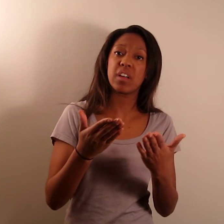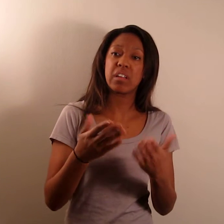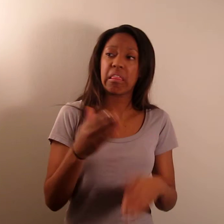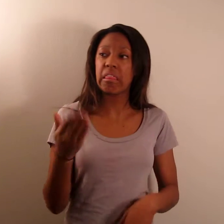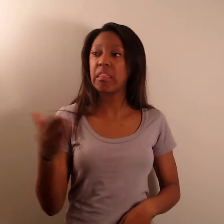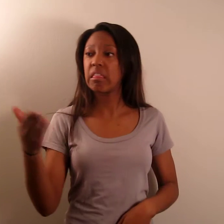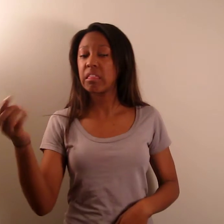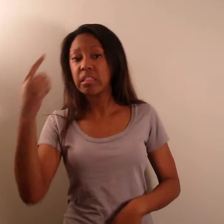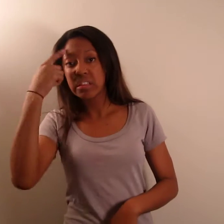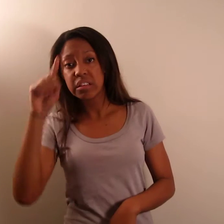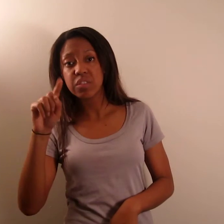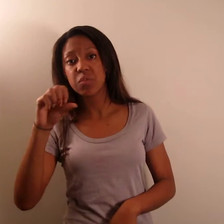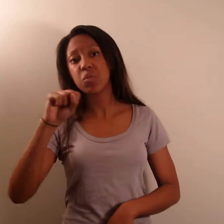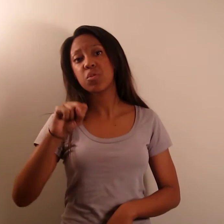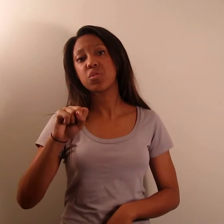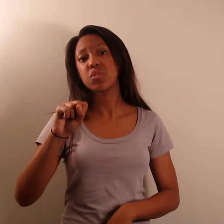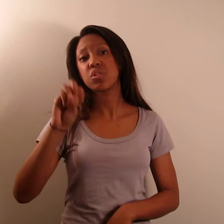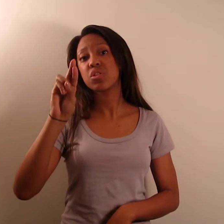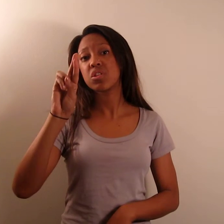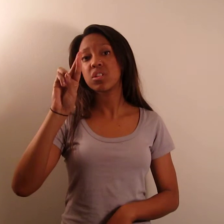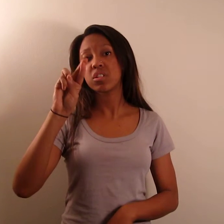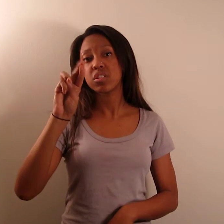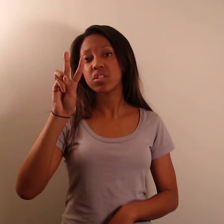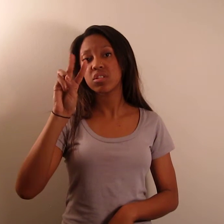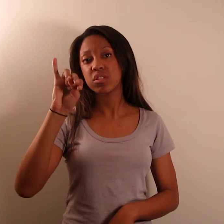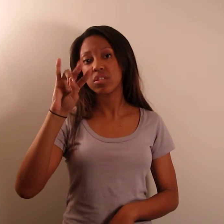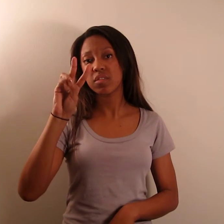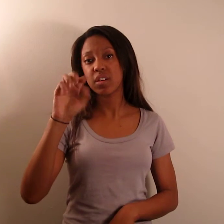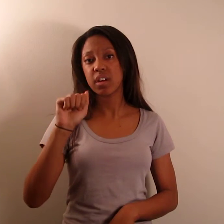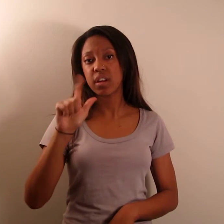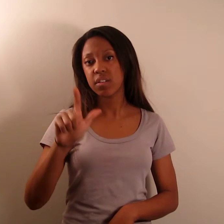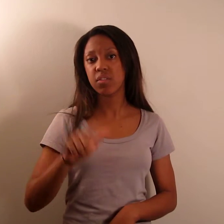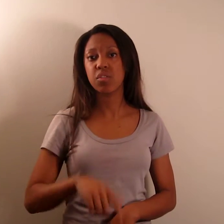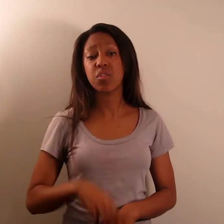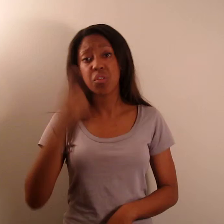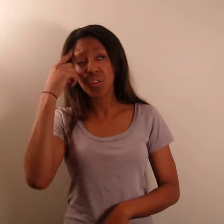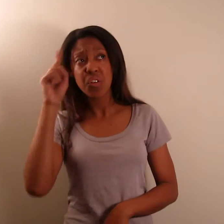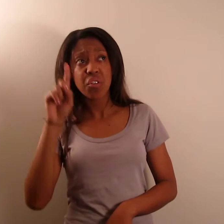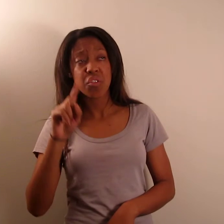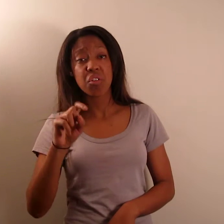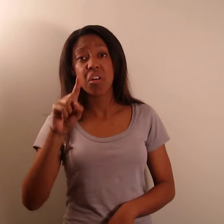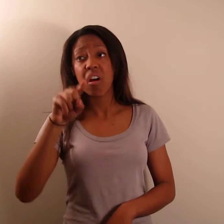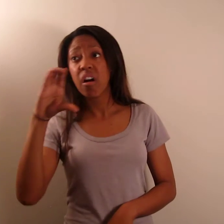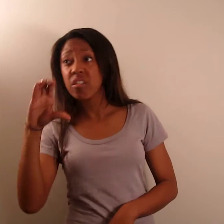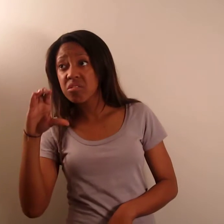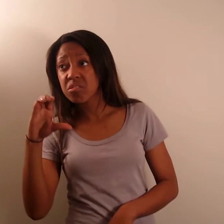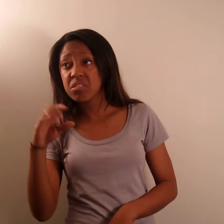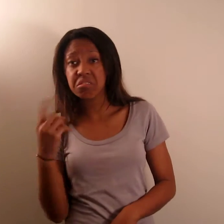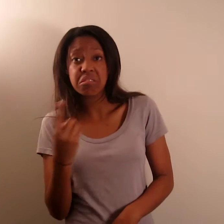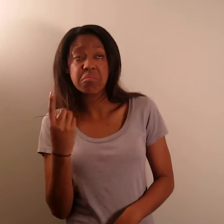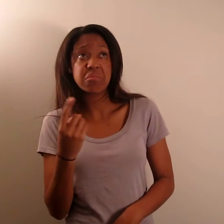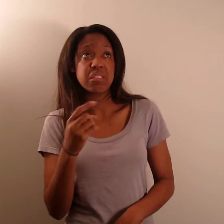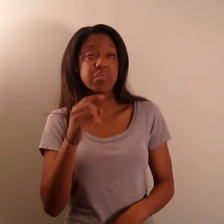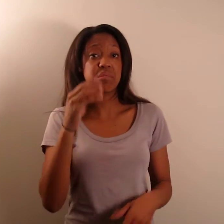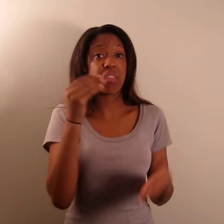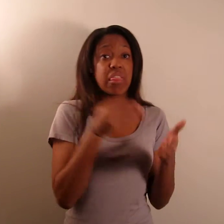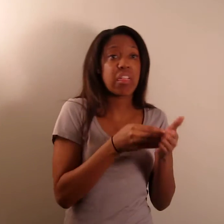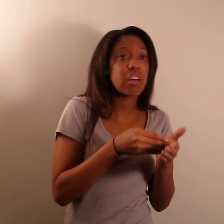to hundreds and sometimes thousands of workers. And if workers complained about